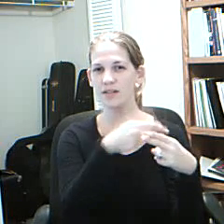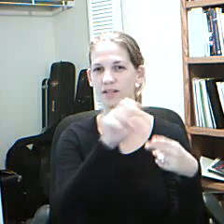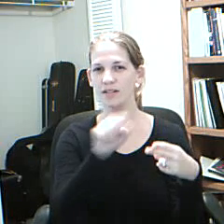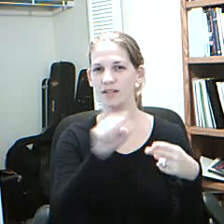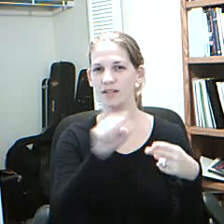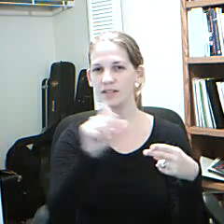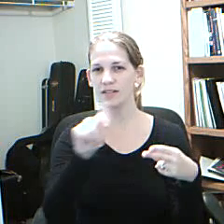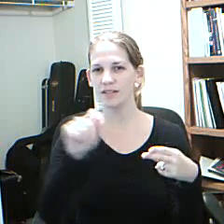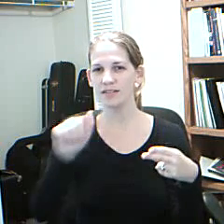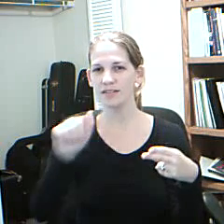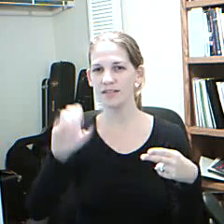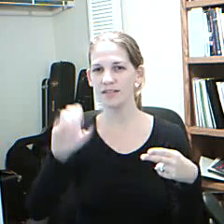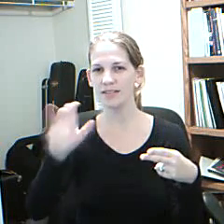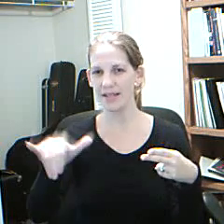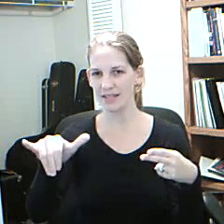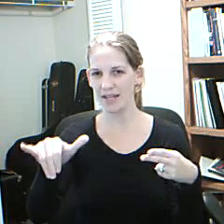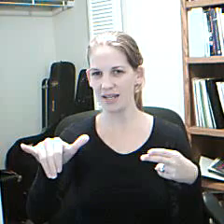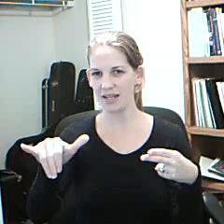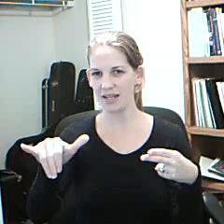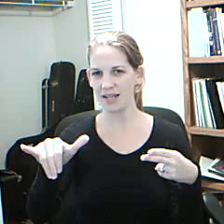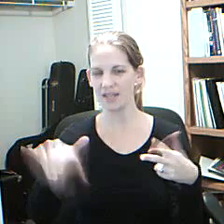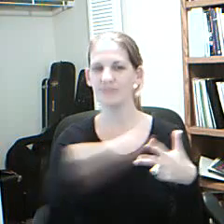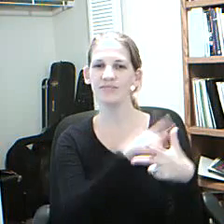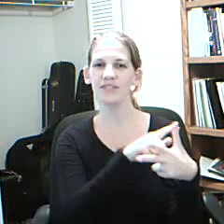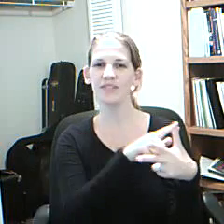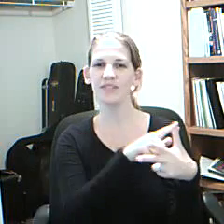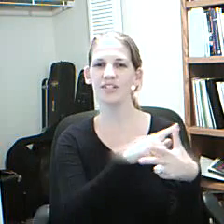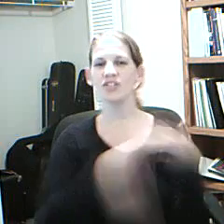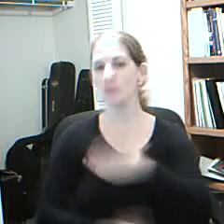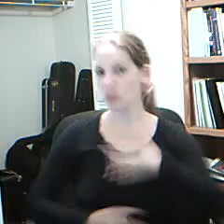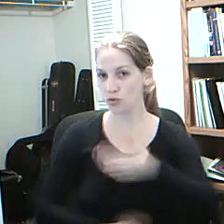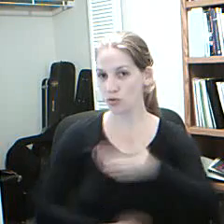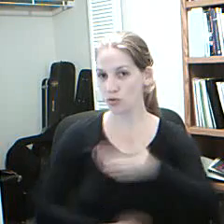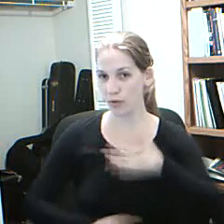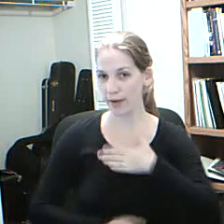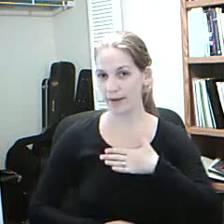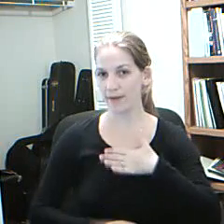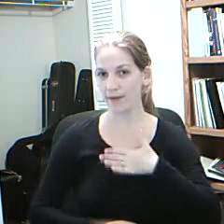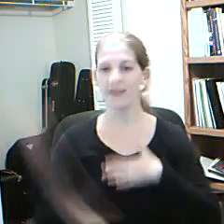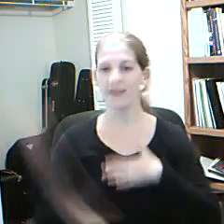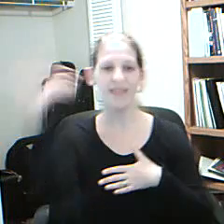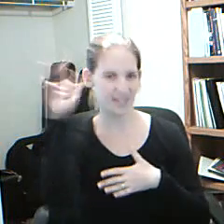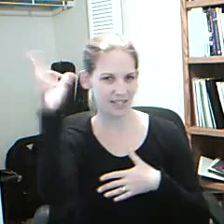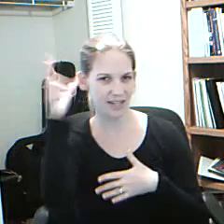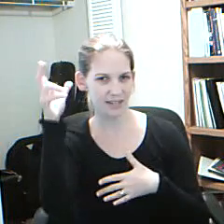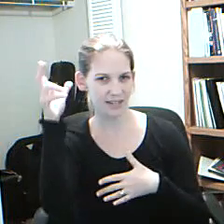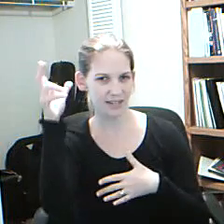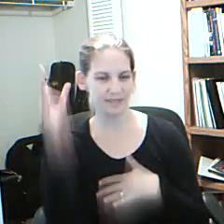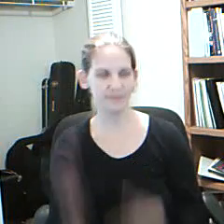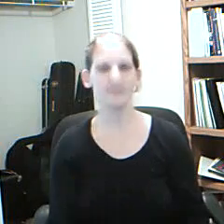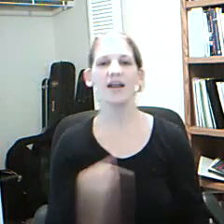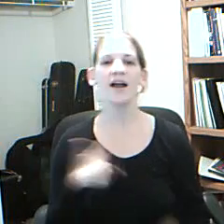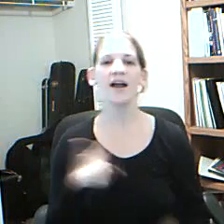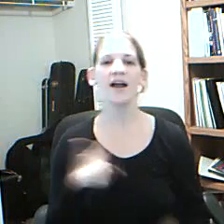okay. And she said that she was enjoying the podcast. Stacy, I hope you're still listening. I'm glad you're listening. Please